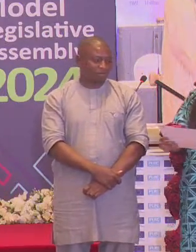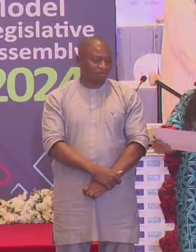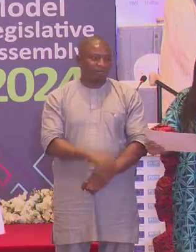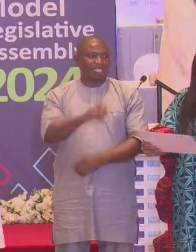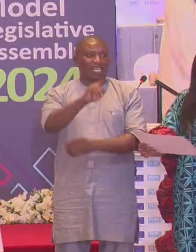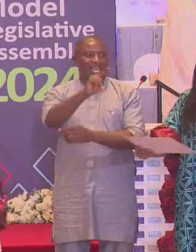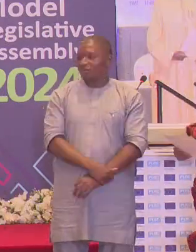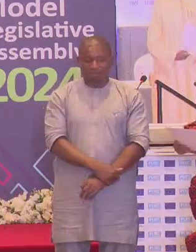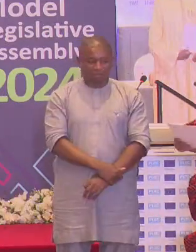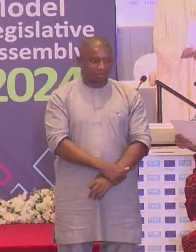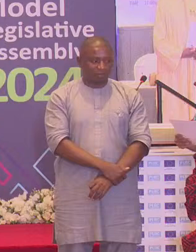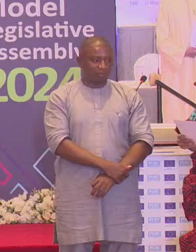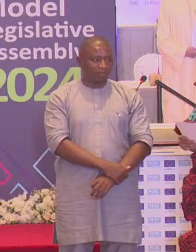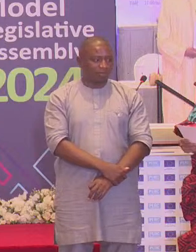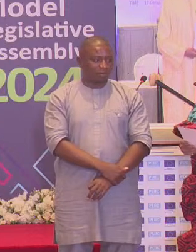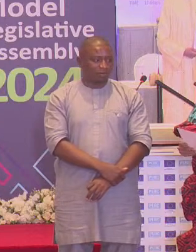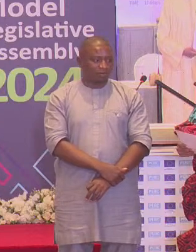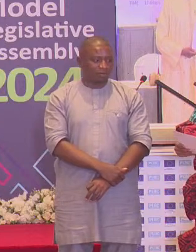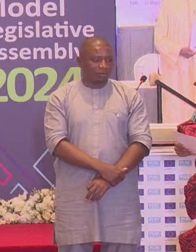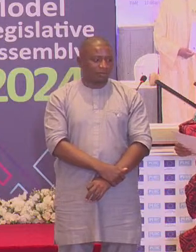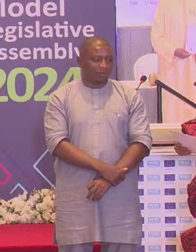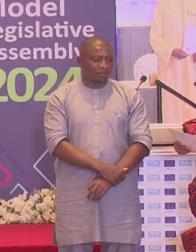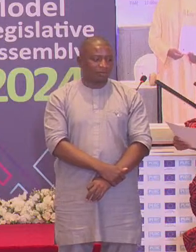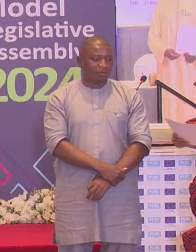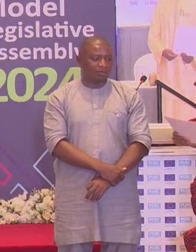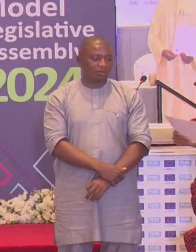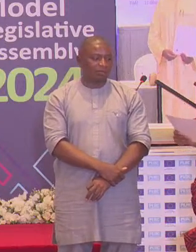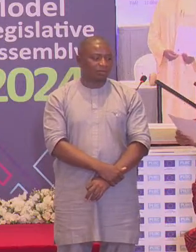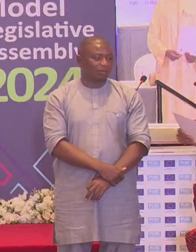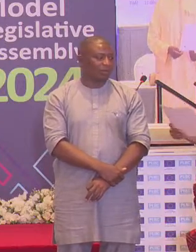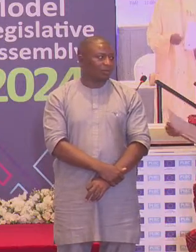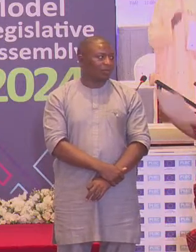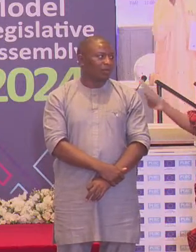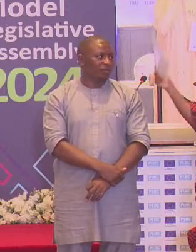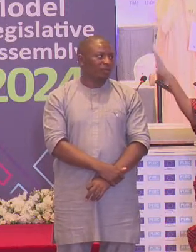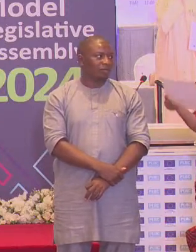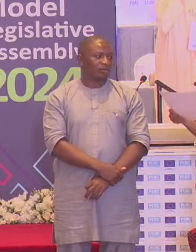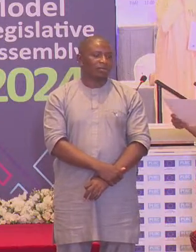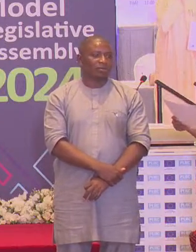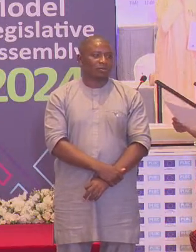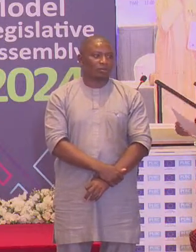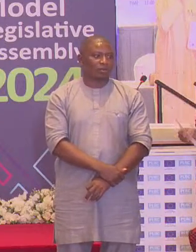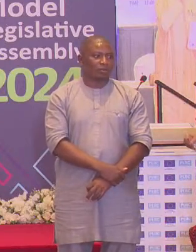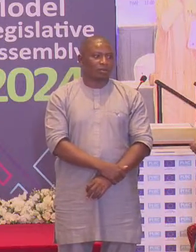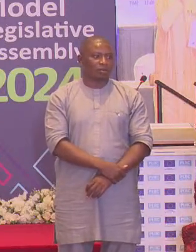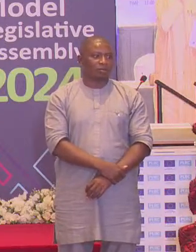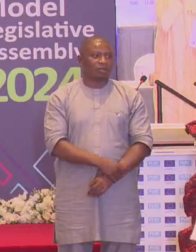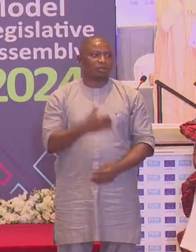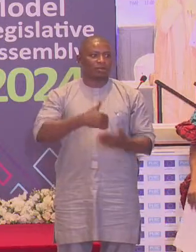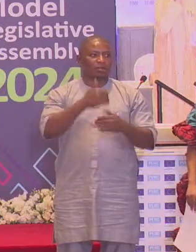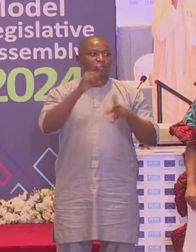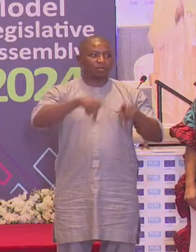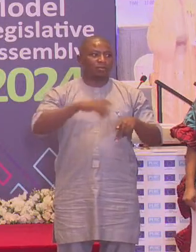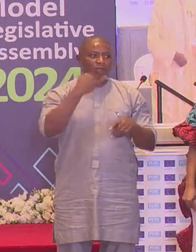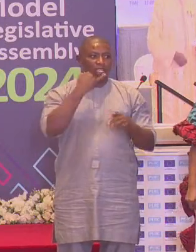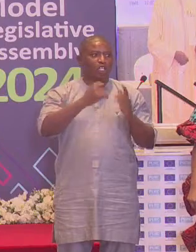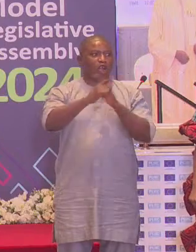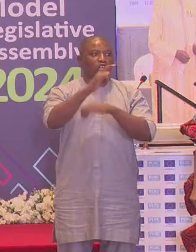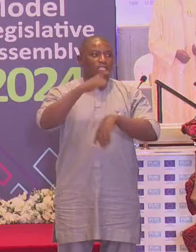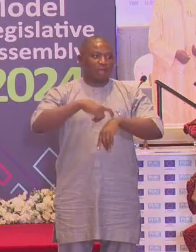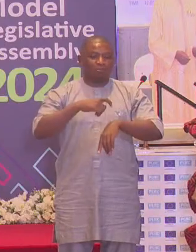Nabila Yusuf from Niger. Please, the next person, so you just be ready. It's God's time.